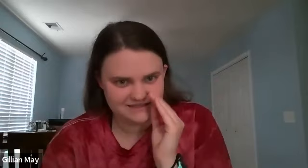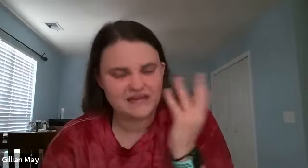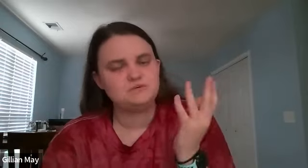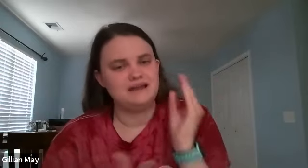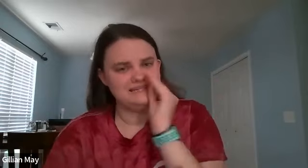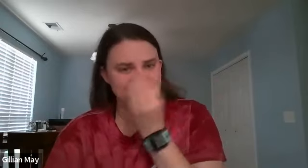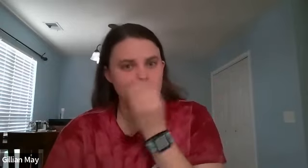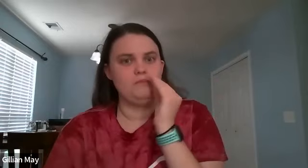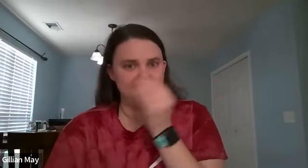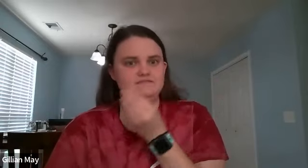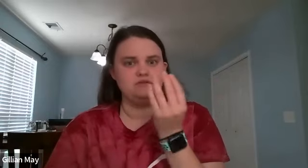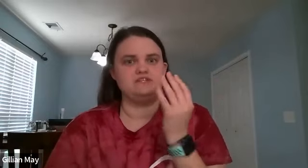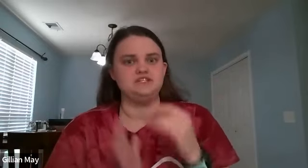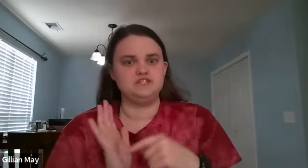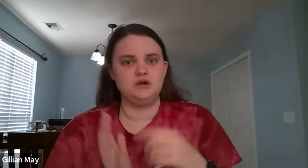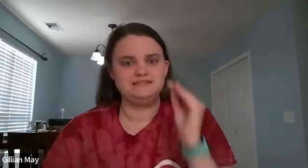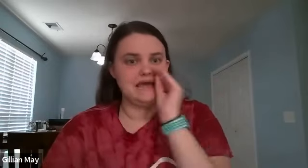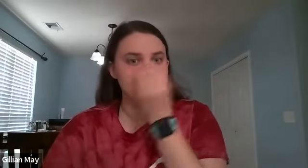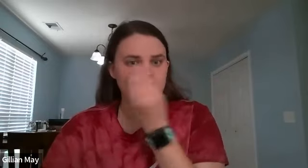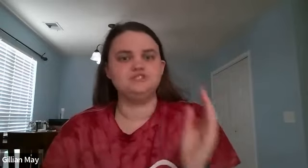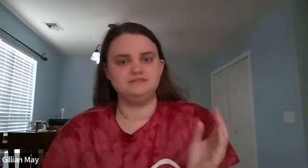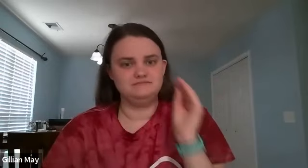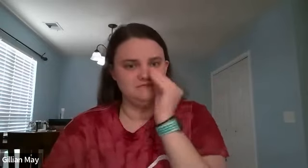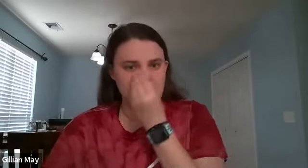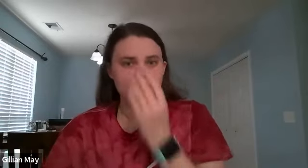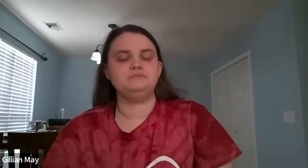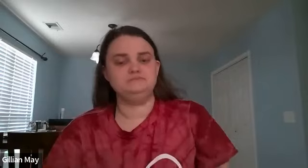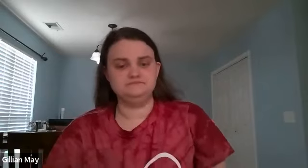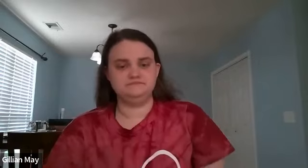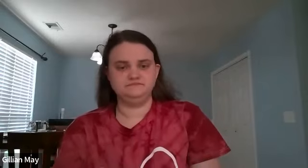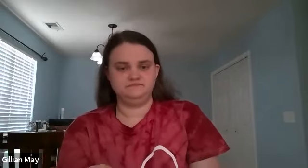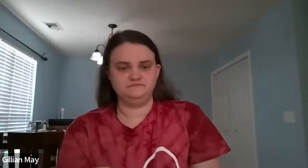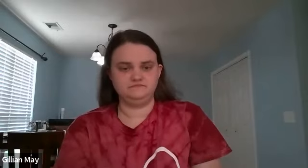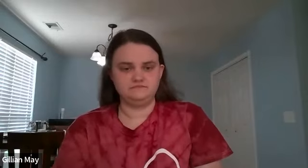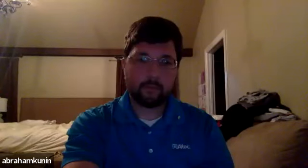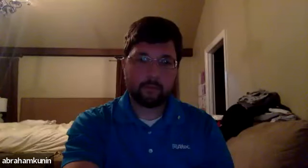That's why I tend to go back and forth. It's just to show it's that motion, flower. We